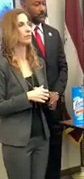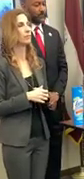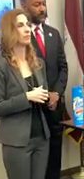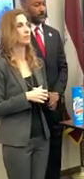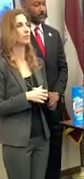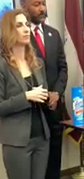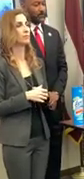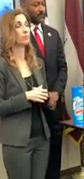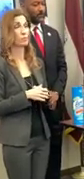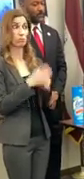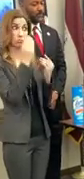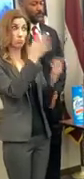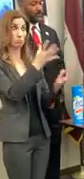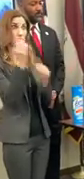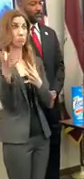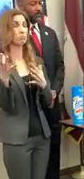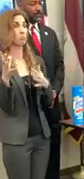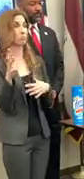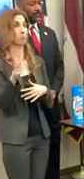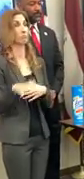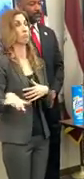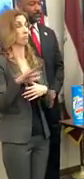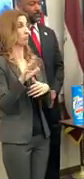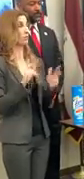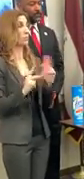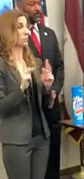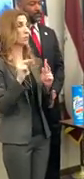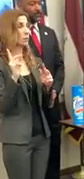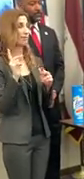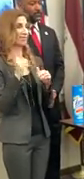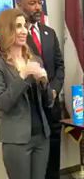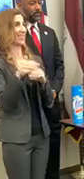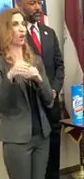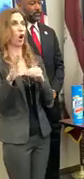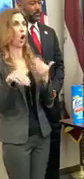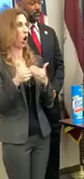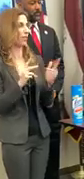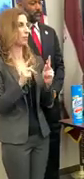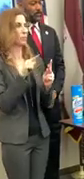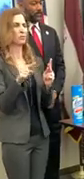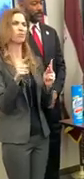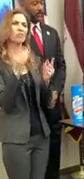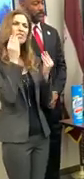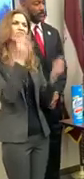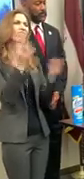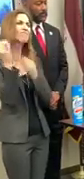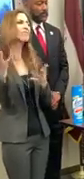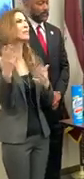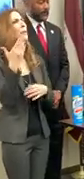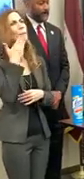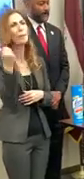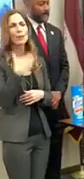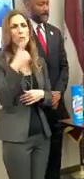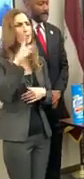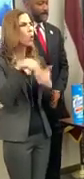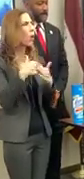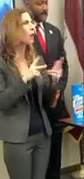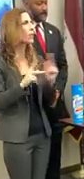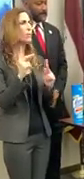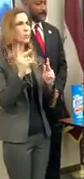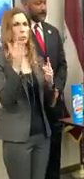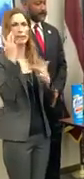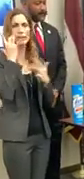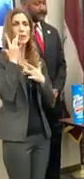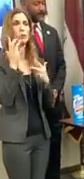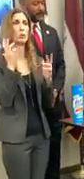know that everyone is sending all these individuals our absolute best wishes, and we have abundant hope